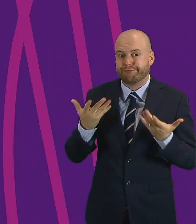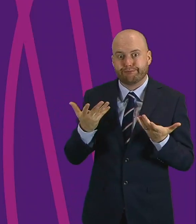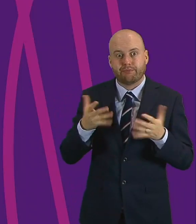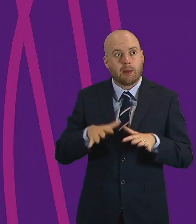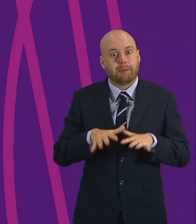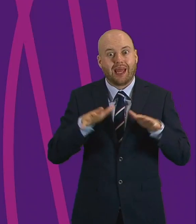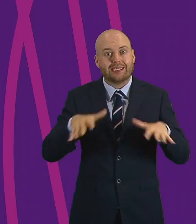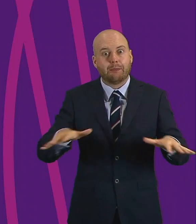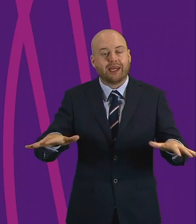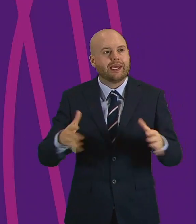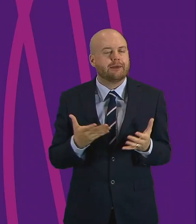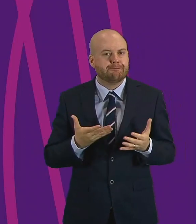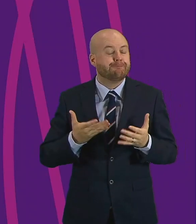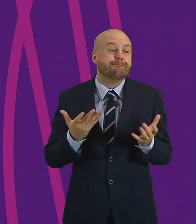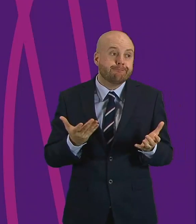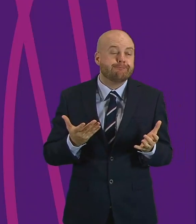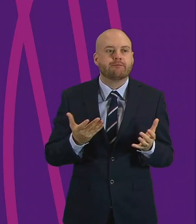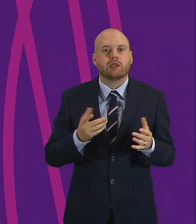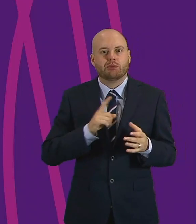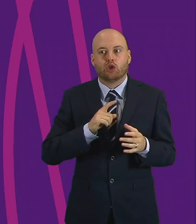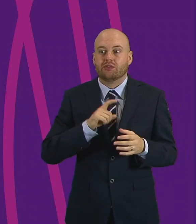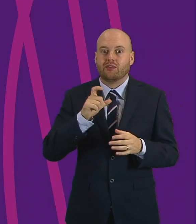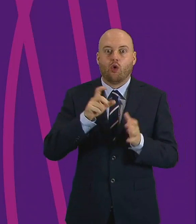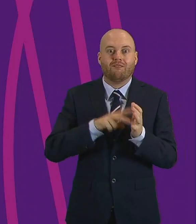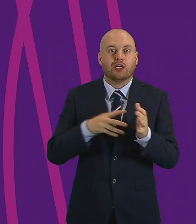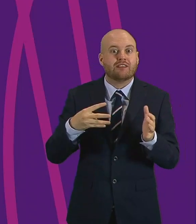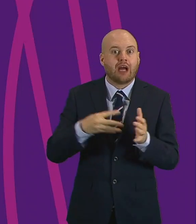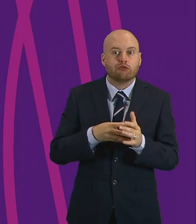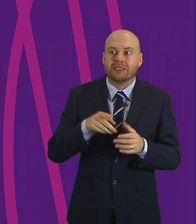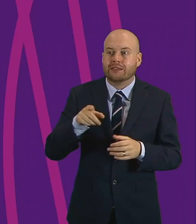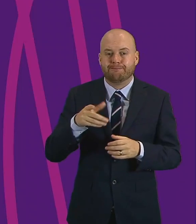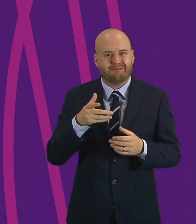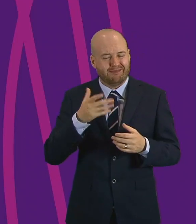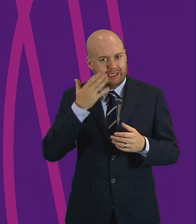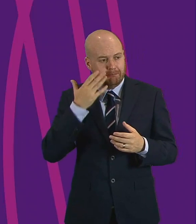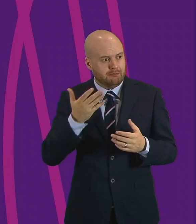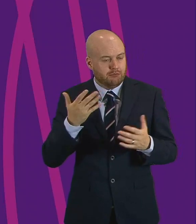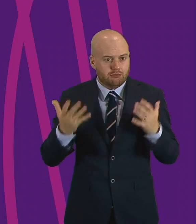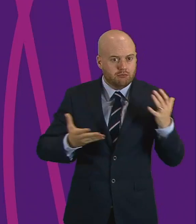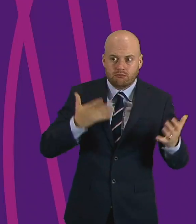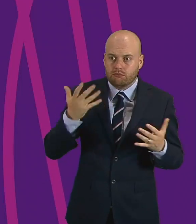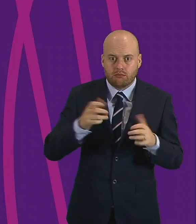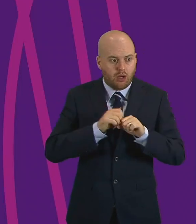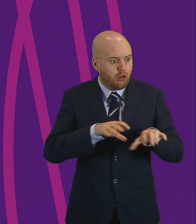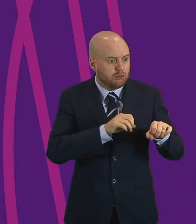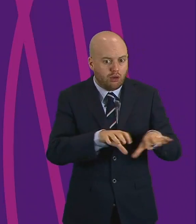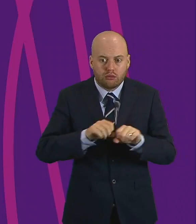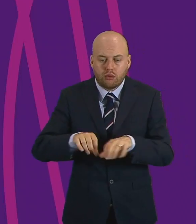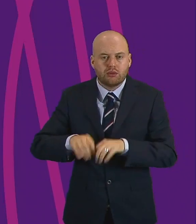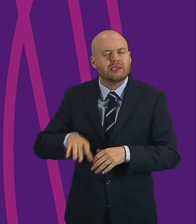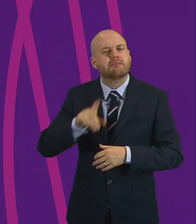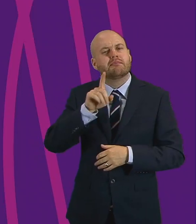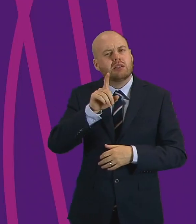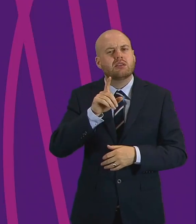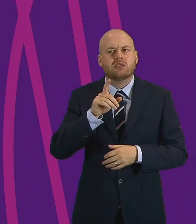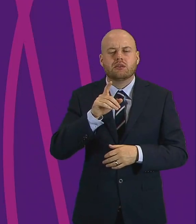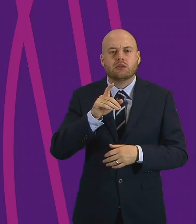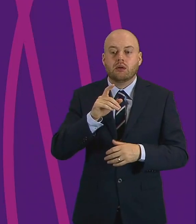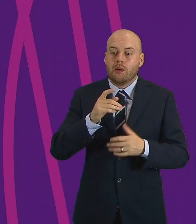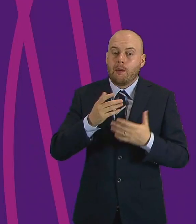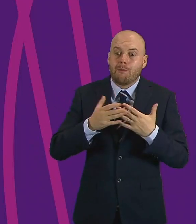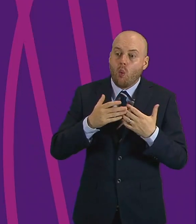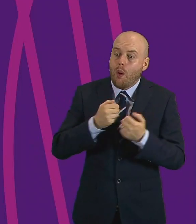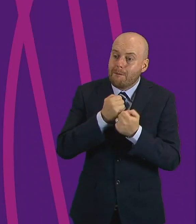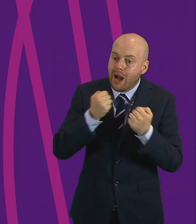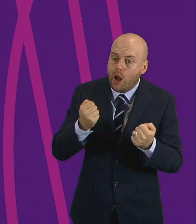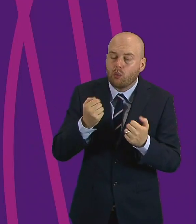of all want, and thus a unique response is needed. However, many will treat the various calls for more borrowing powers or an urgent review of the